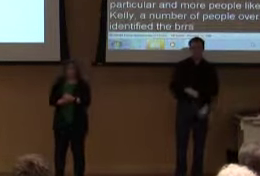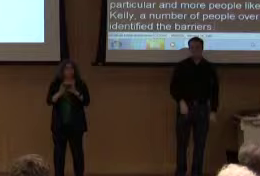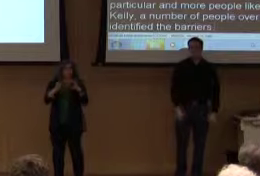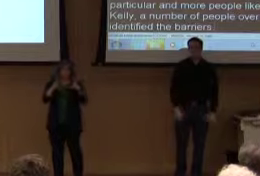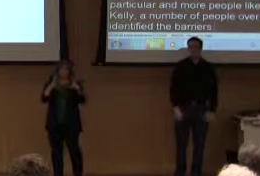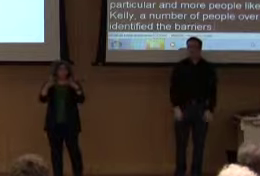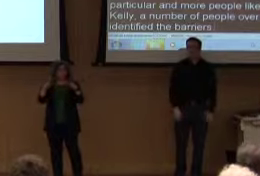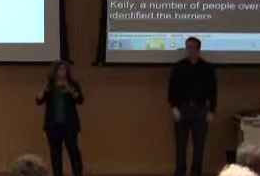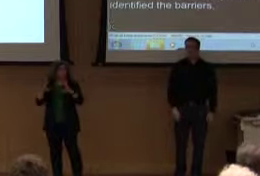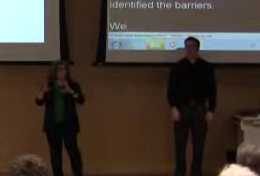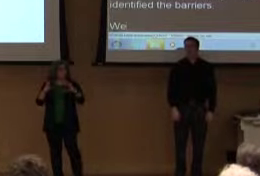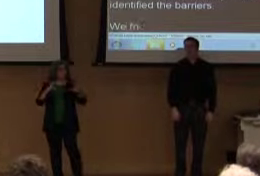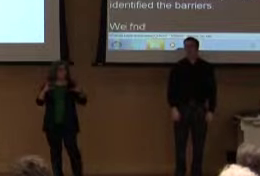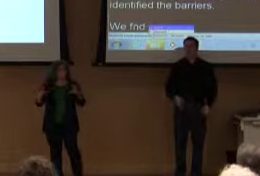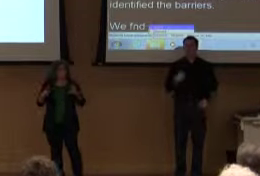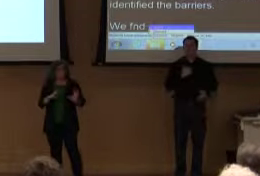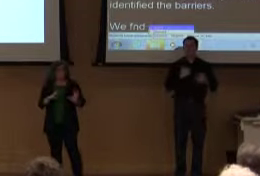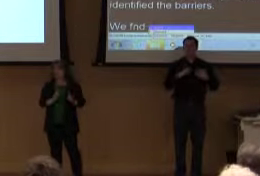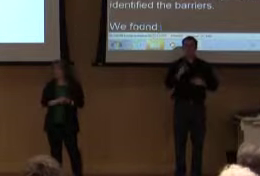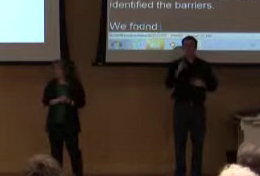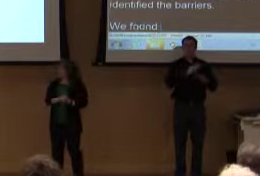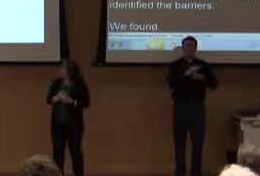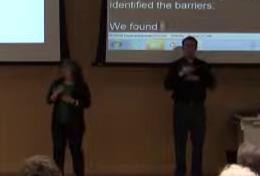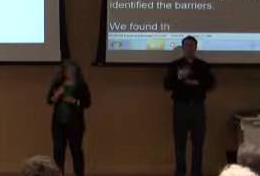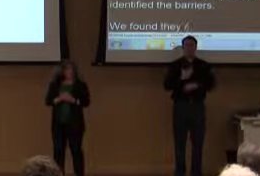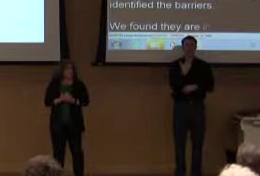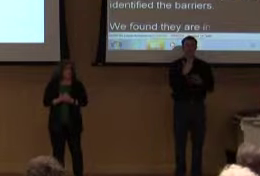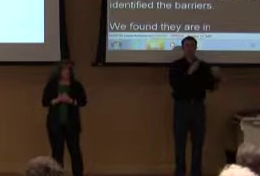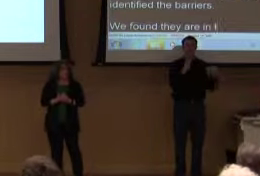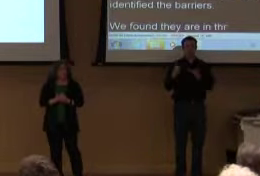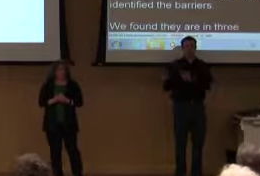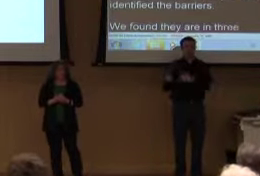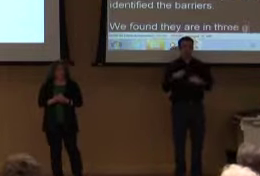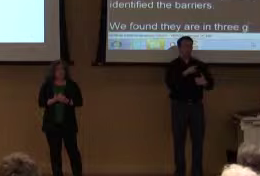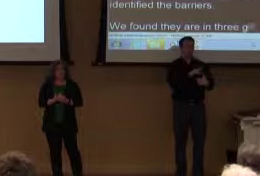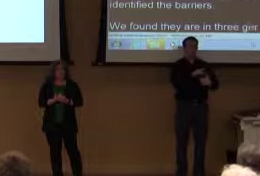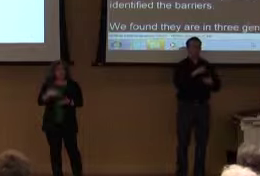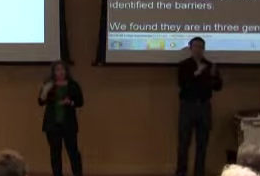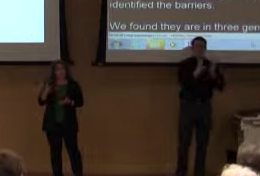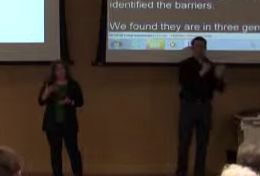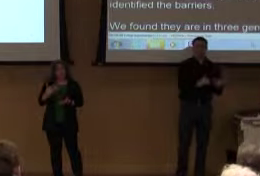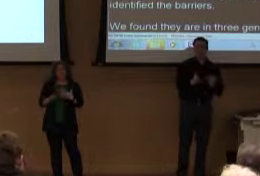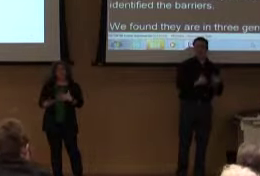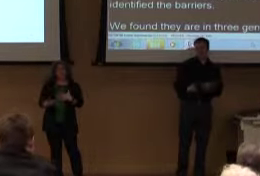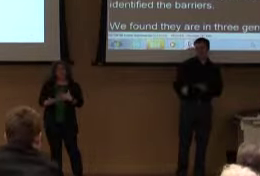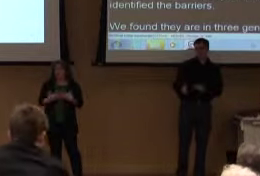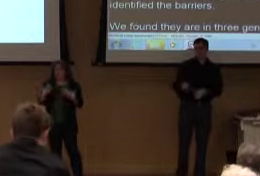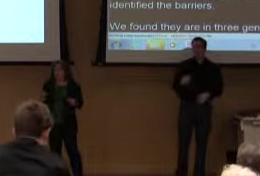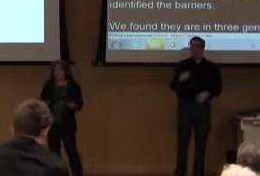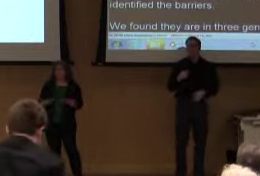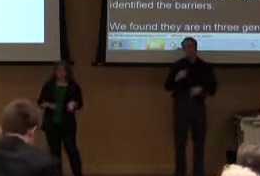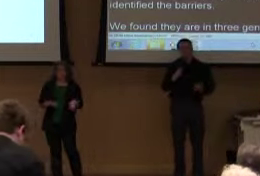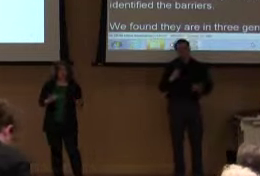And we found that they're in 3 general categories. The first one being student preparation. So